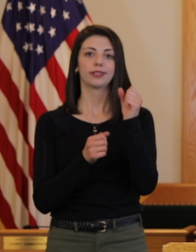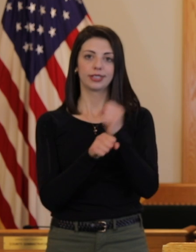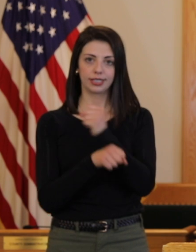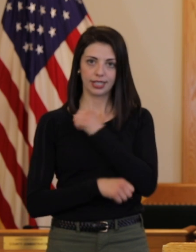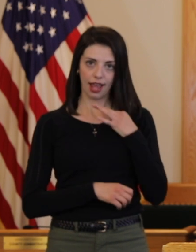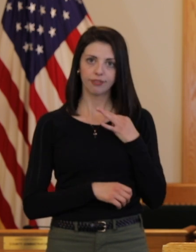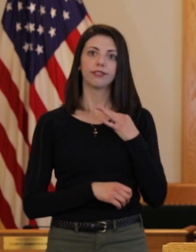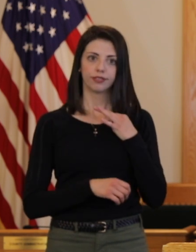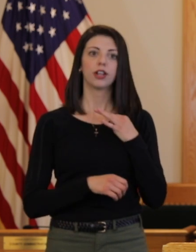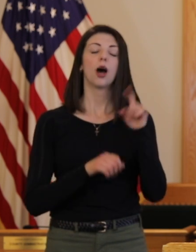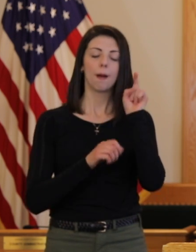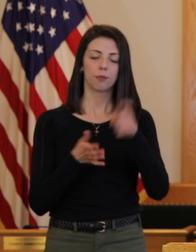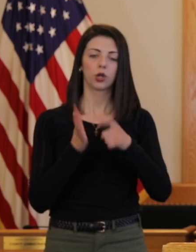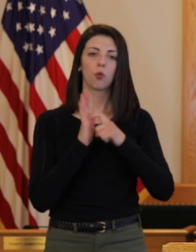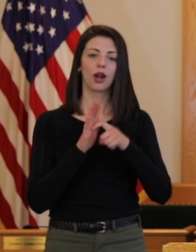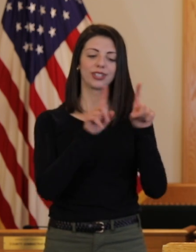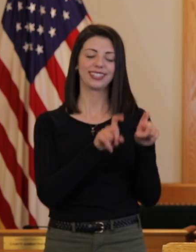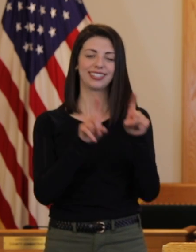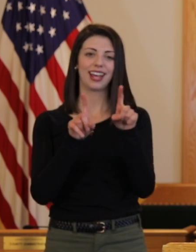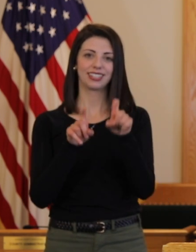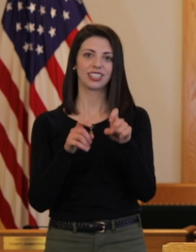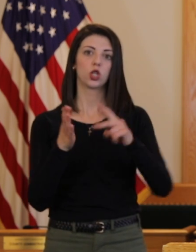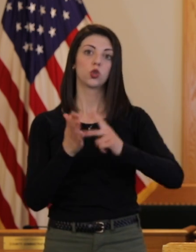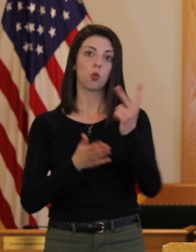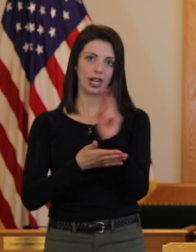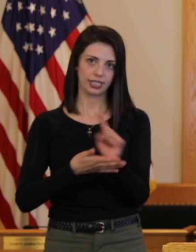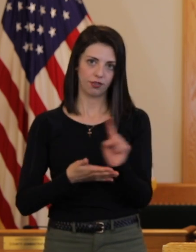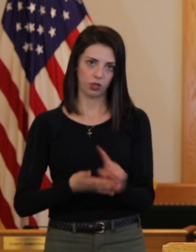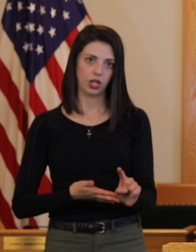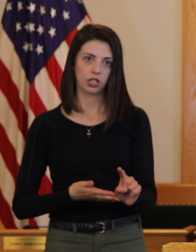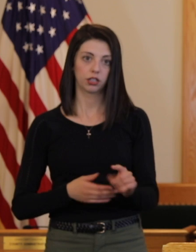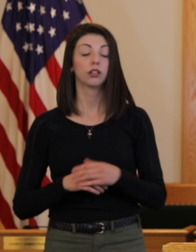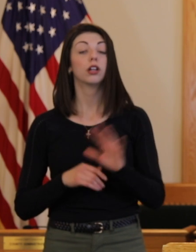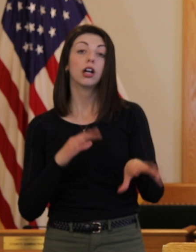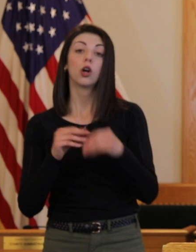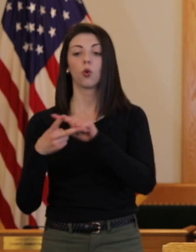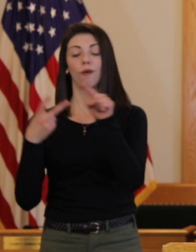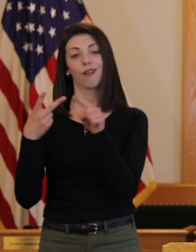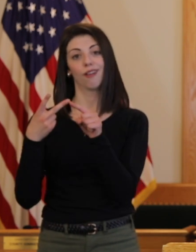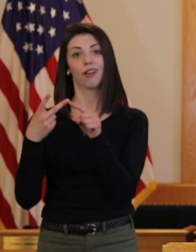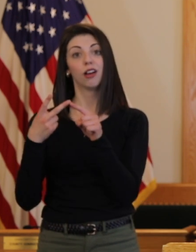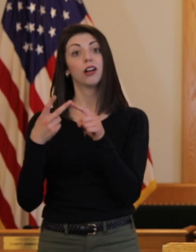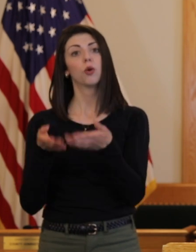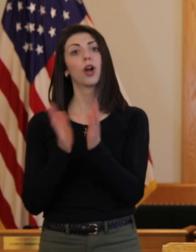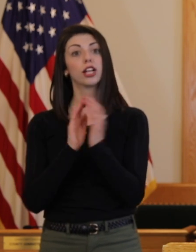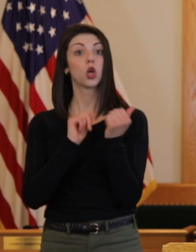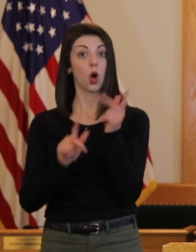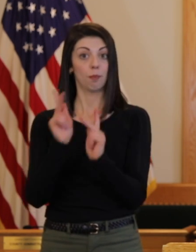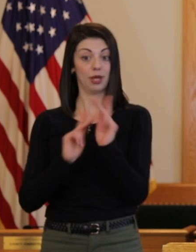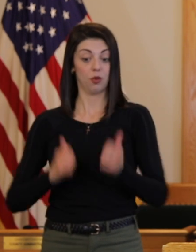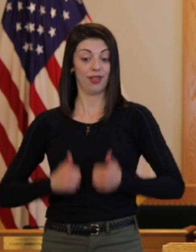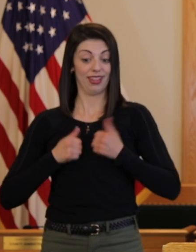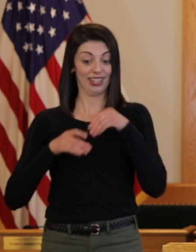facility staff twice a week. In addition, New York State is requesting that all residents in nursing homes